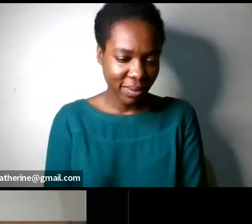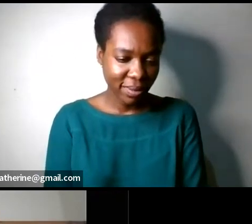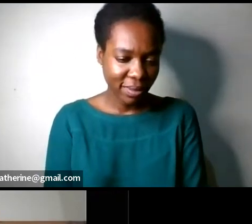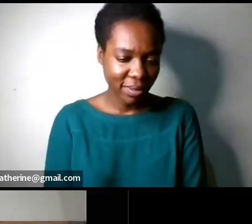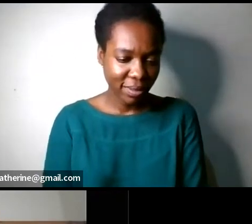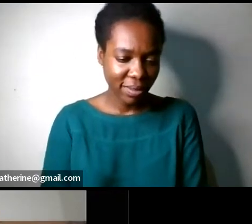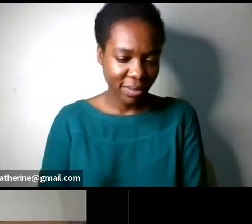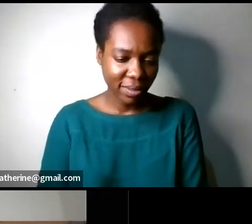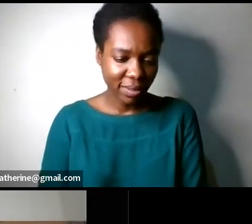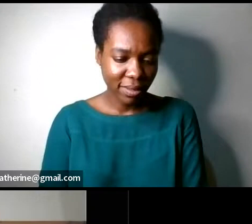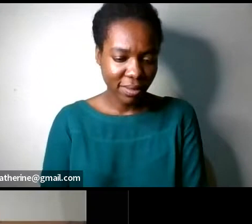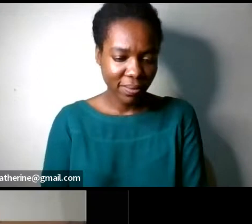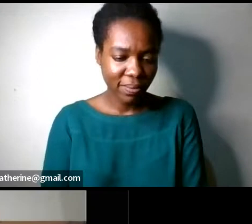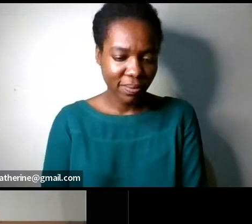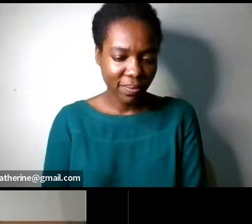Yeah, something is totally off.